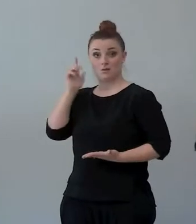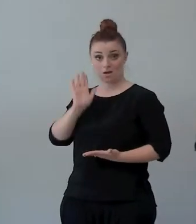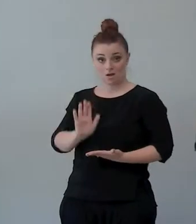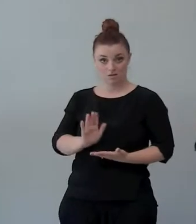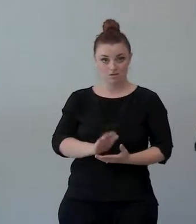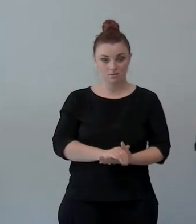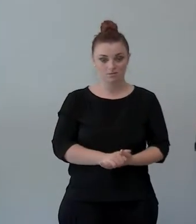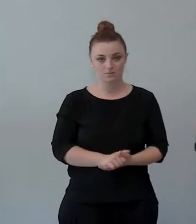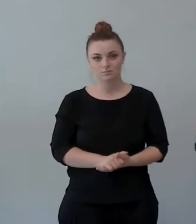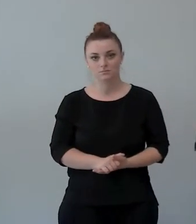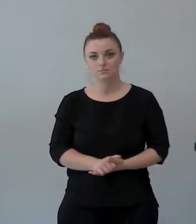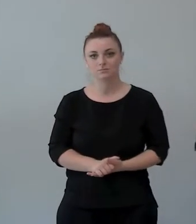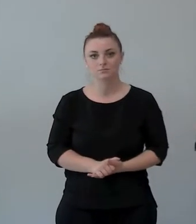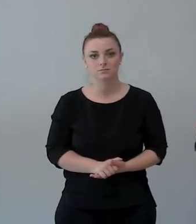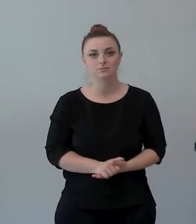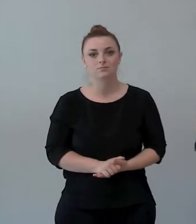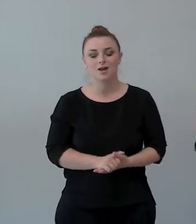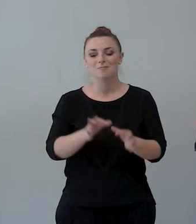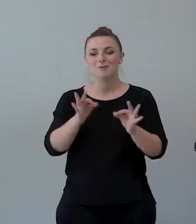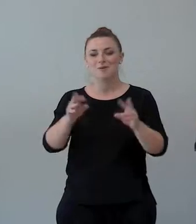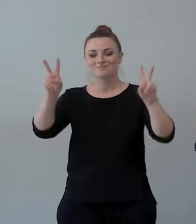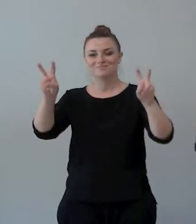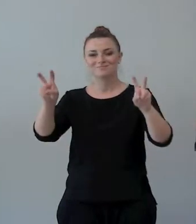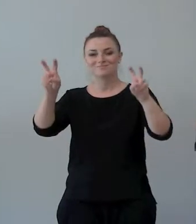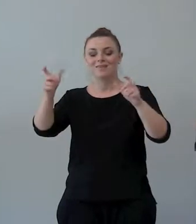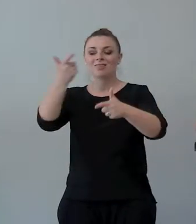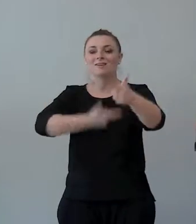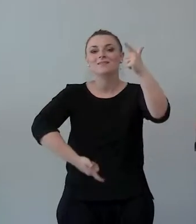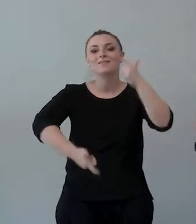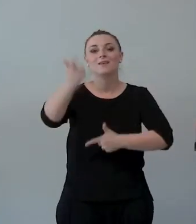important matters. E di questioni eterne. And of